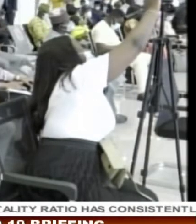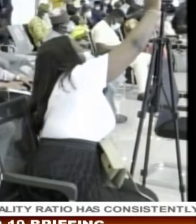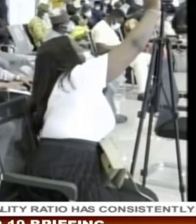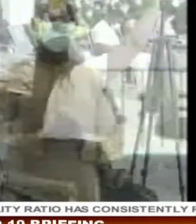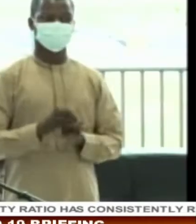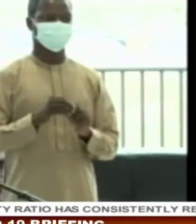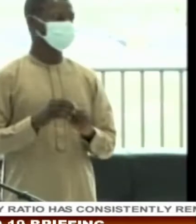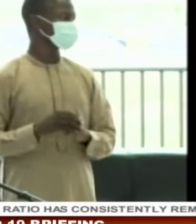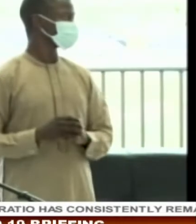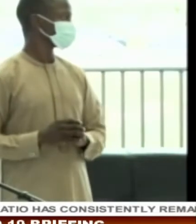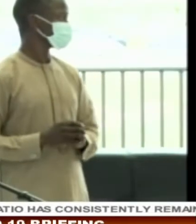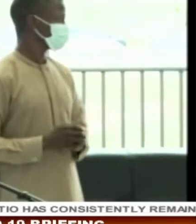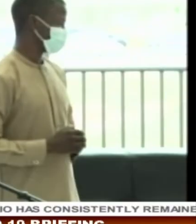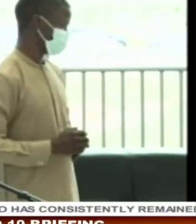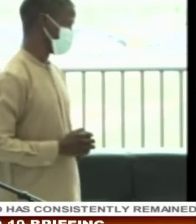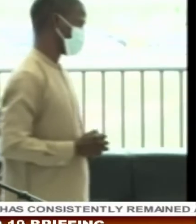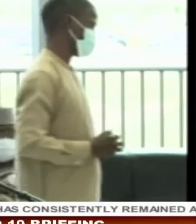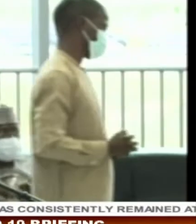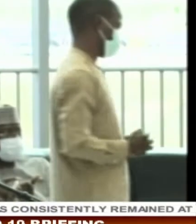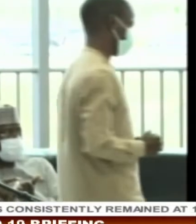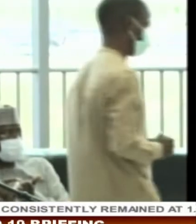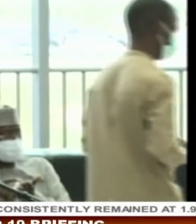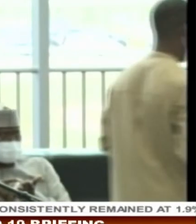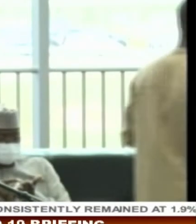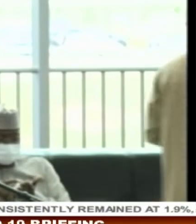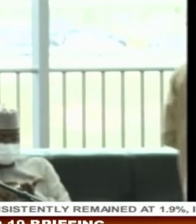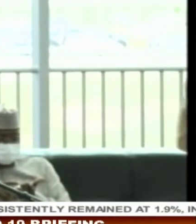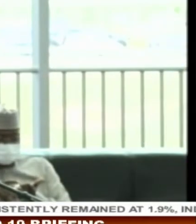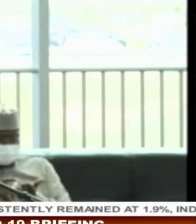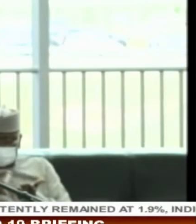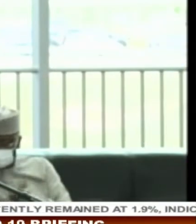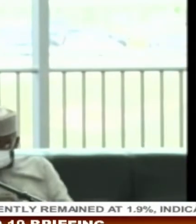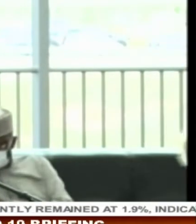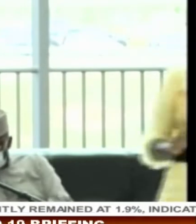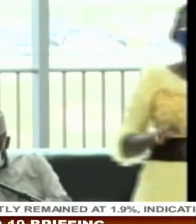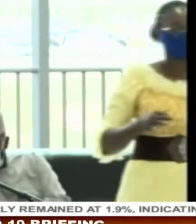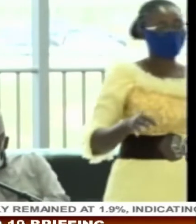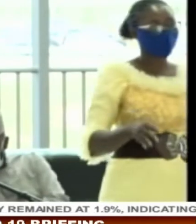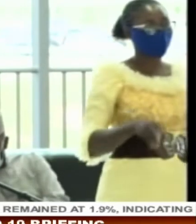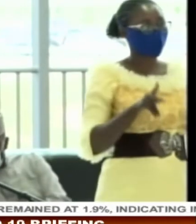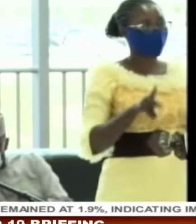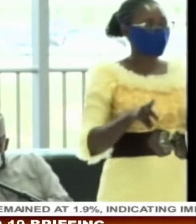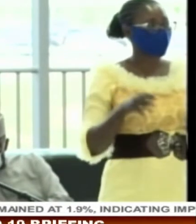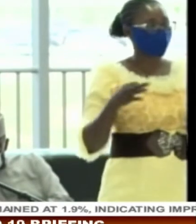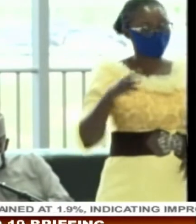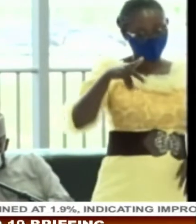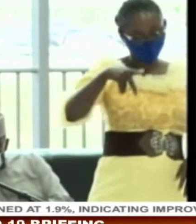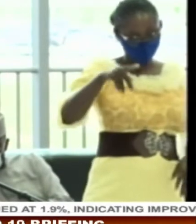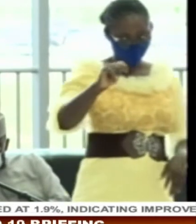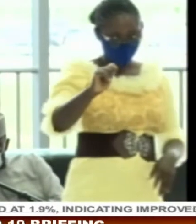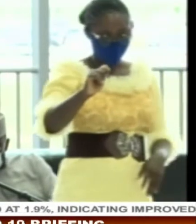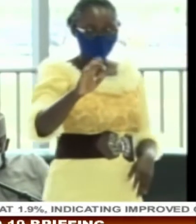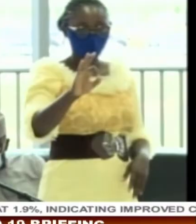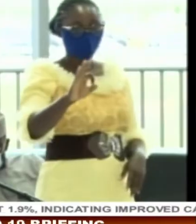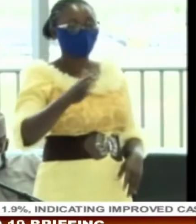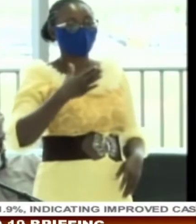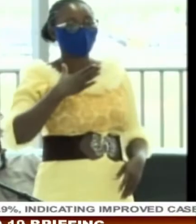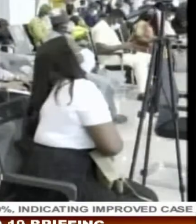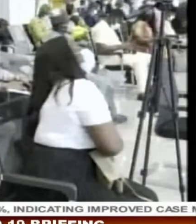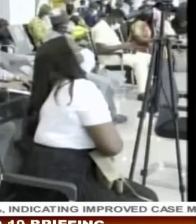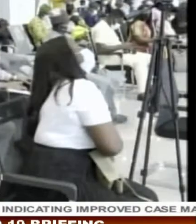Mr. Chairman and distinguished members of the task force, my good